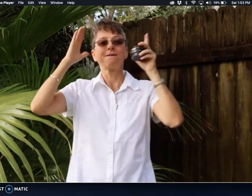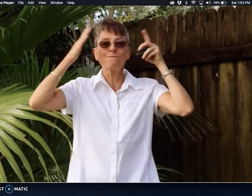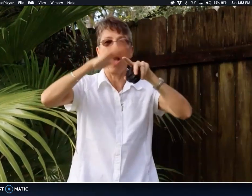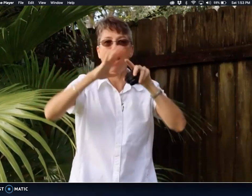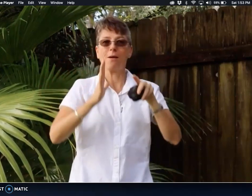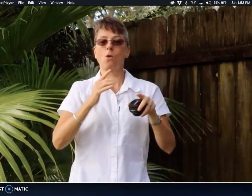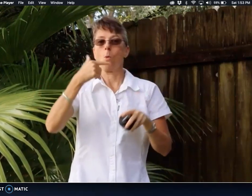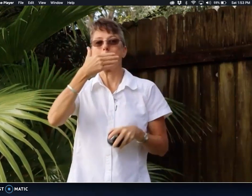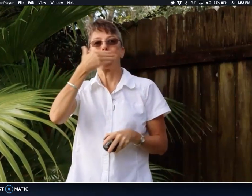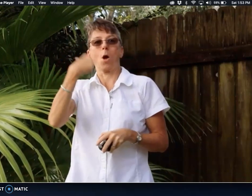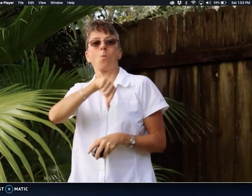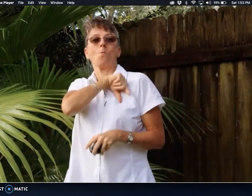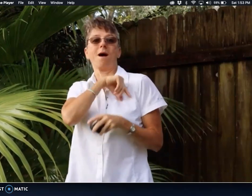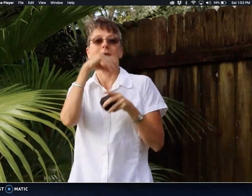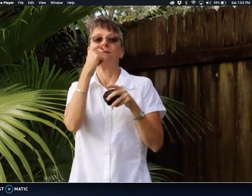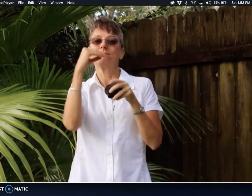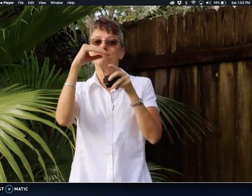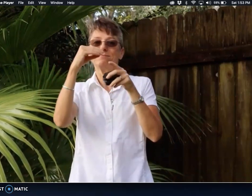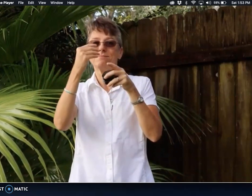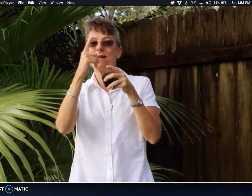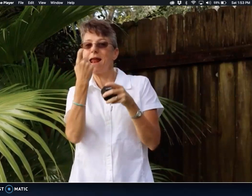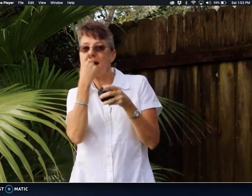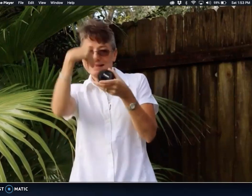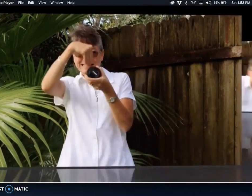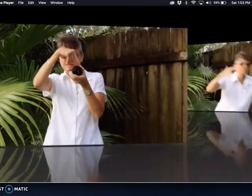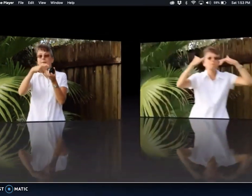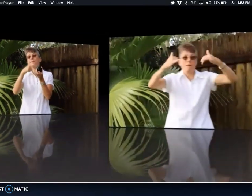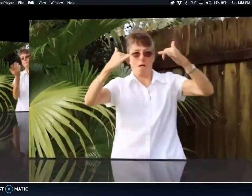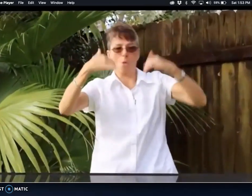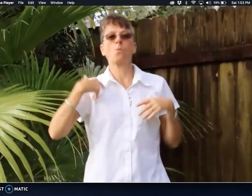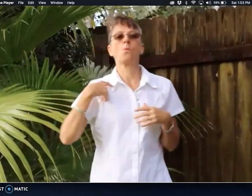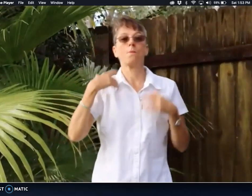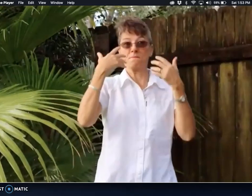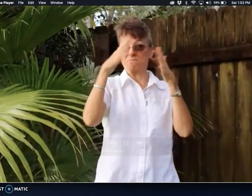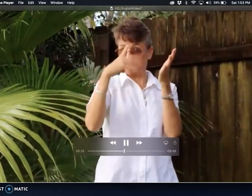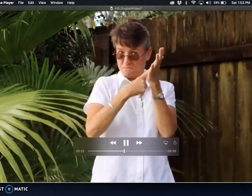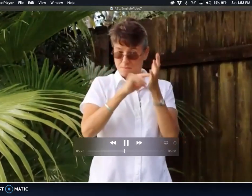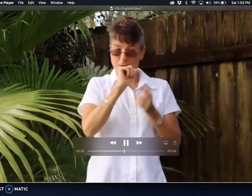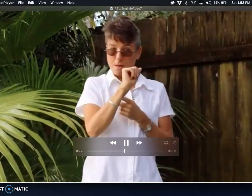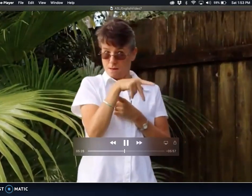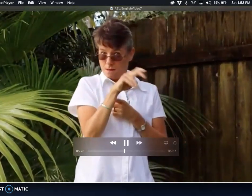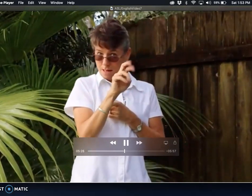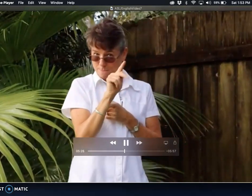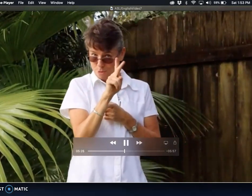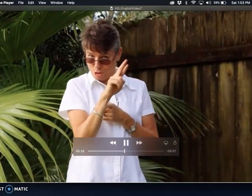This is a simple lens to use because it lets you focus on your skills.